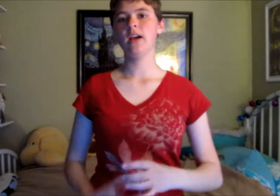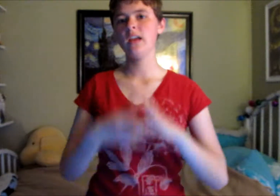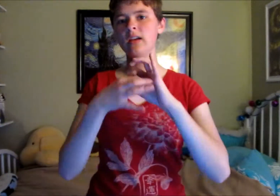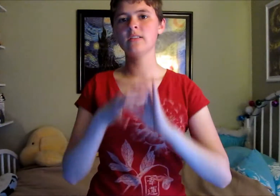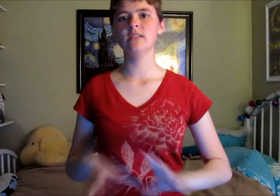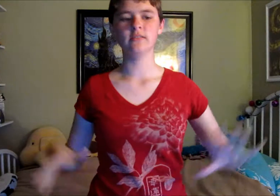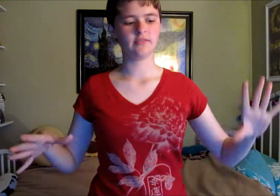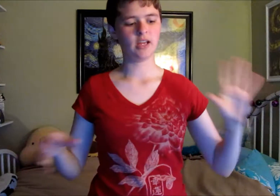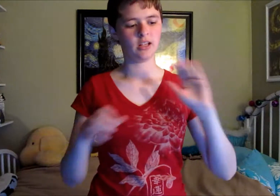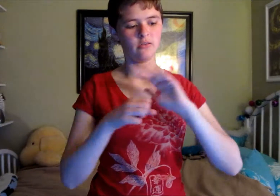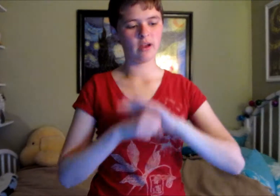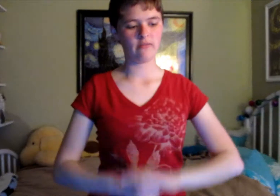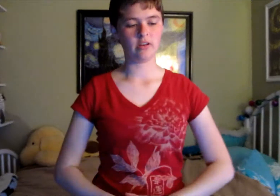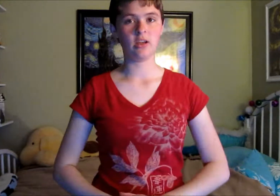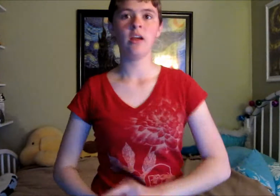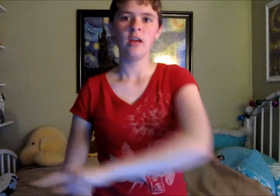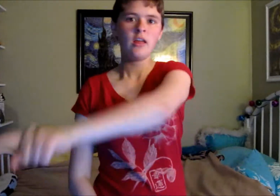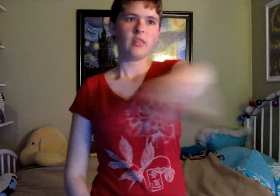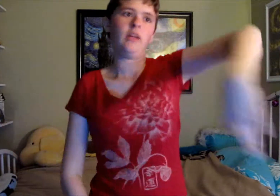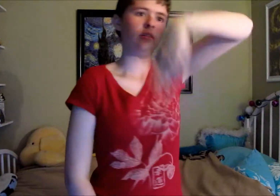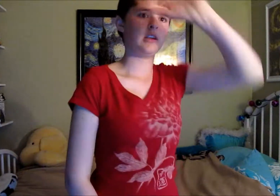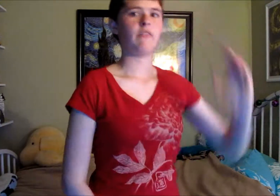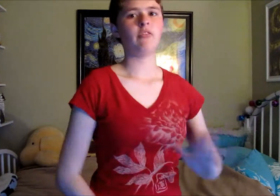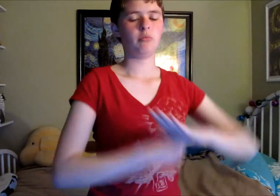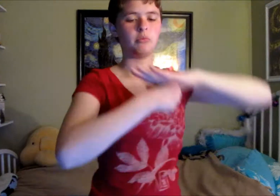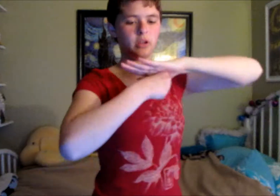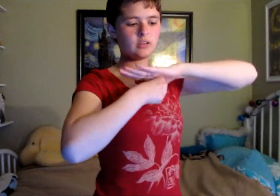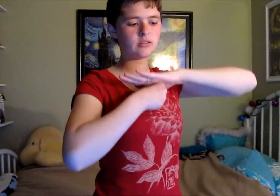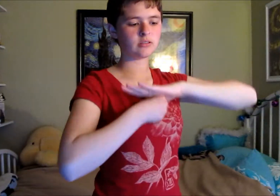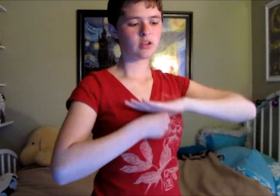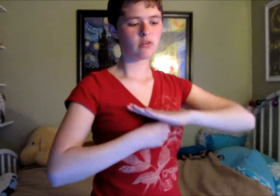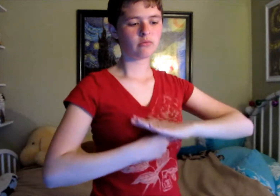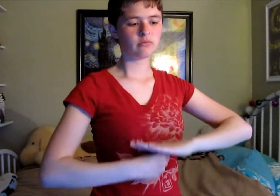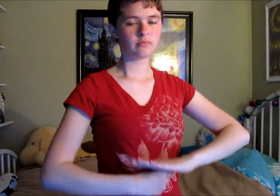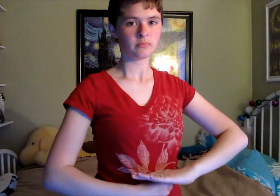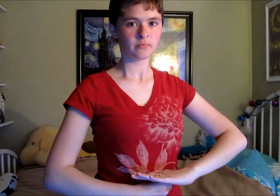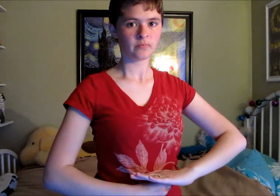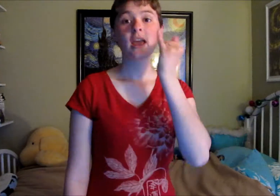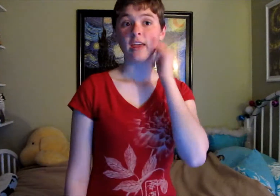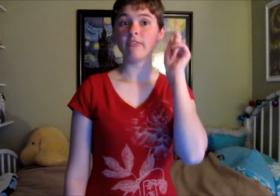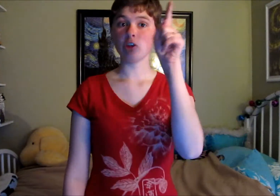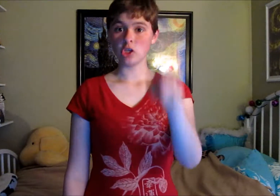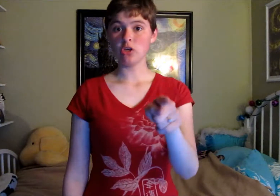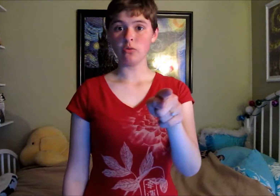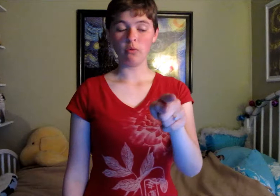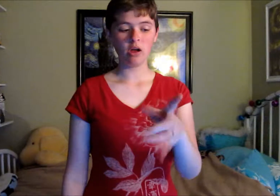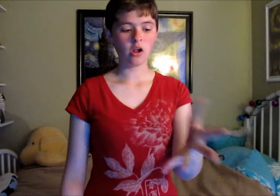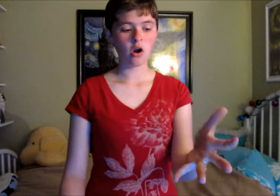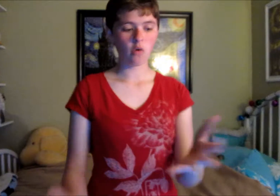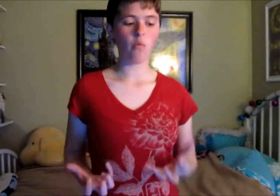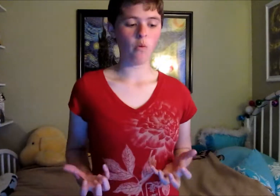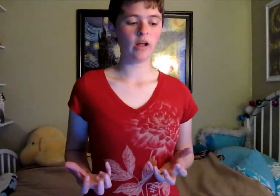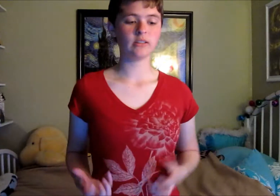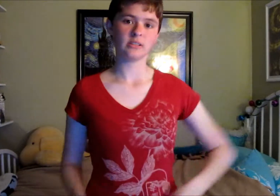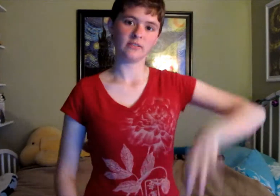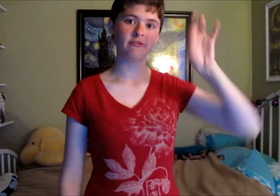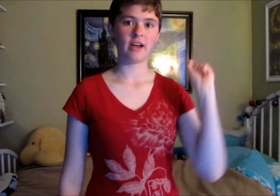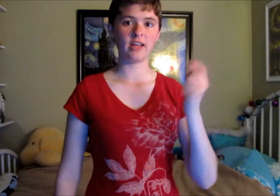I defying gravity, they'll never bring us down. If you want to find